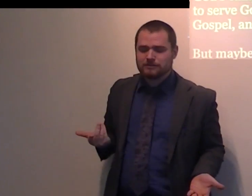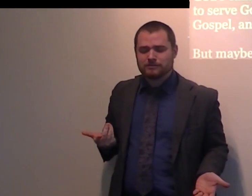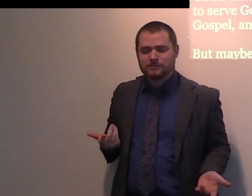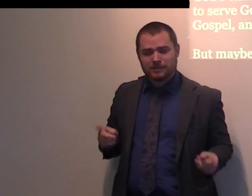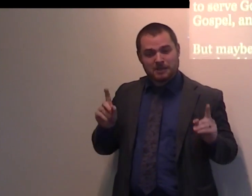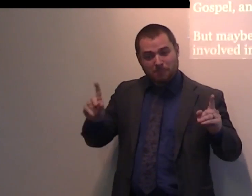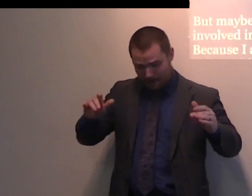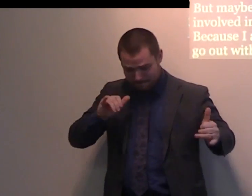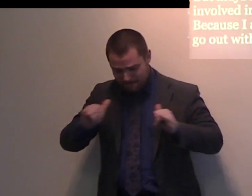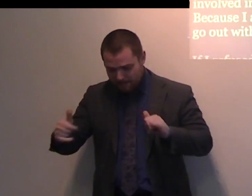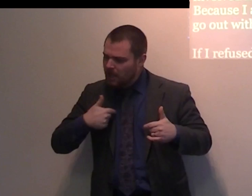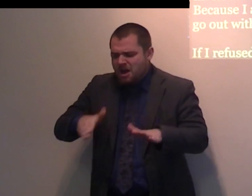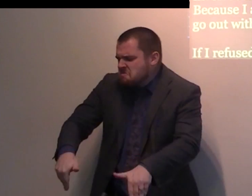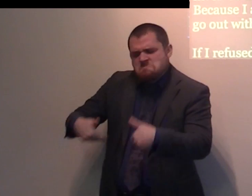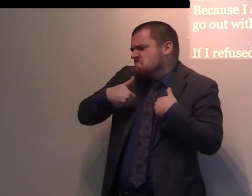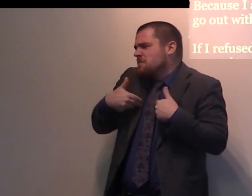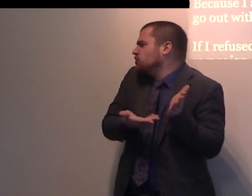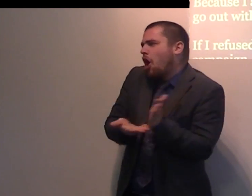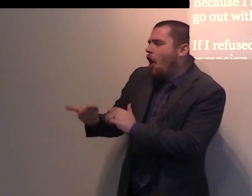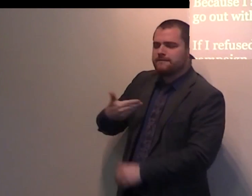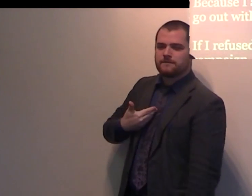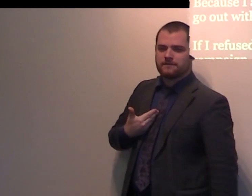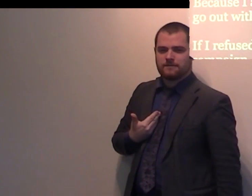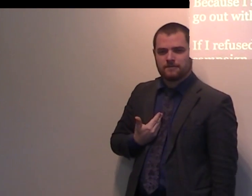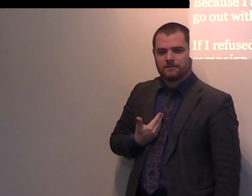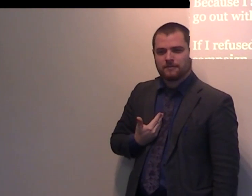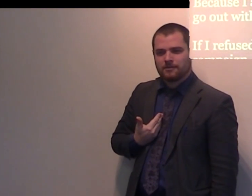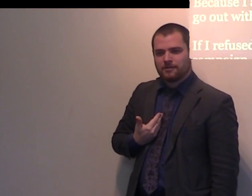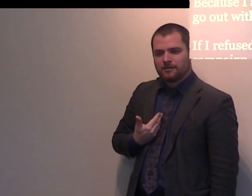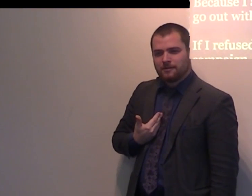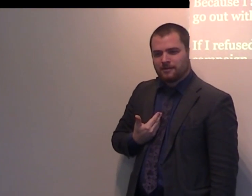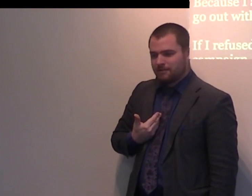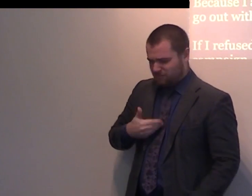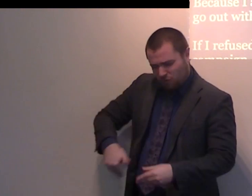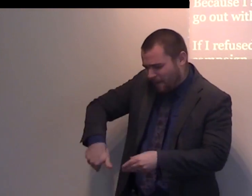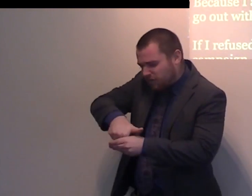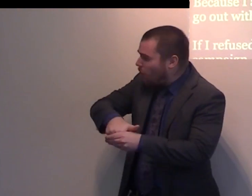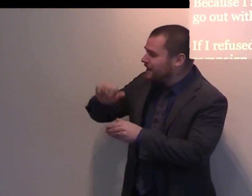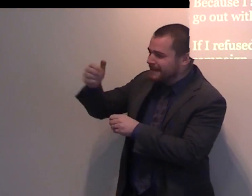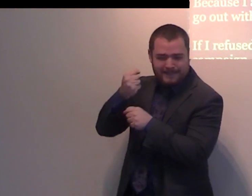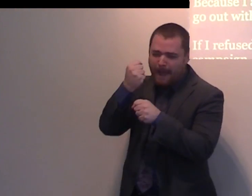But maybe I do not serve. I am not involved in God's